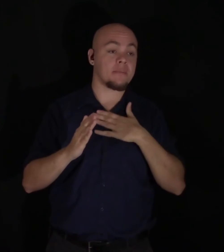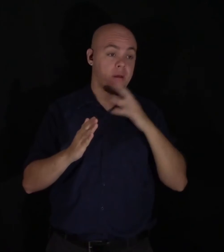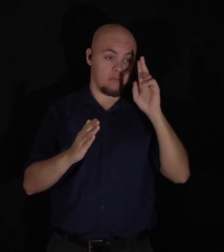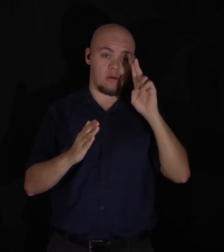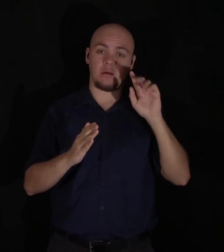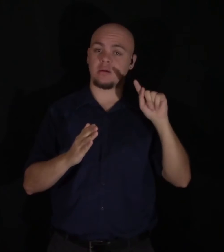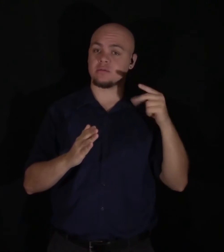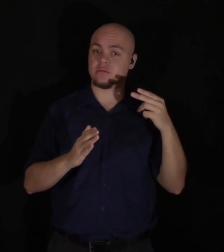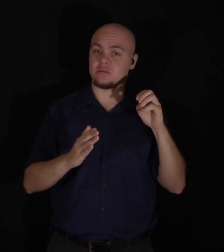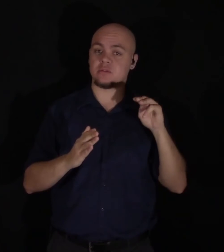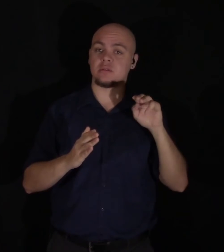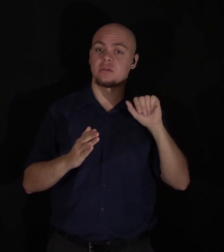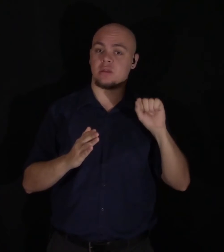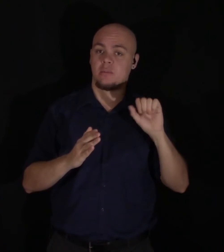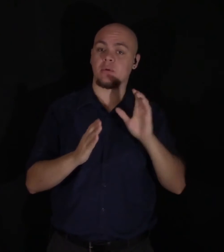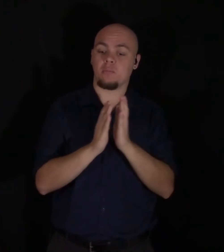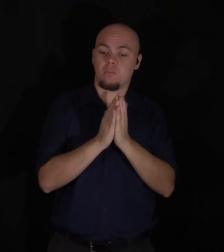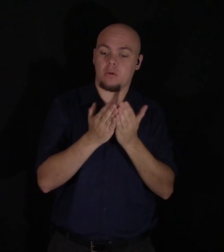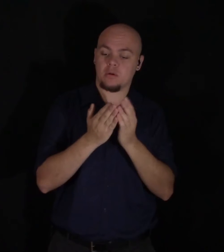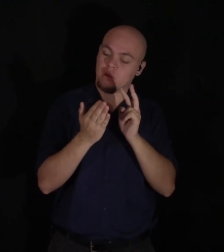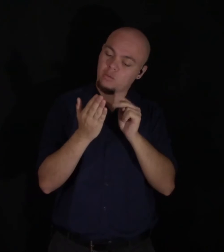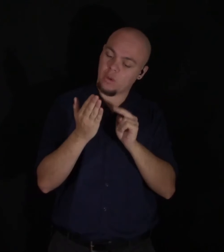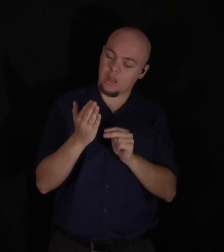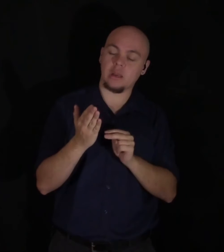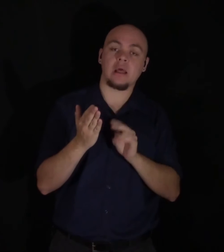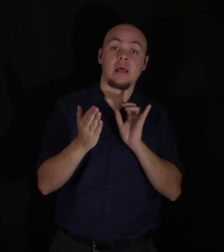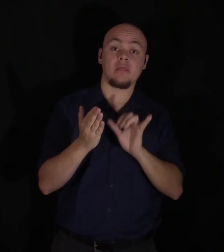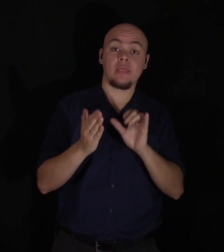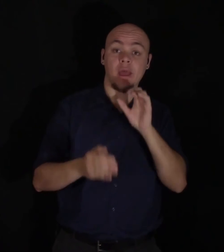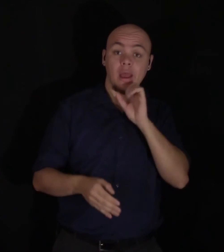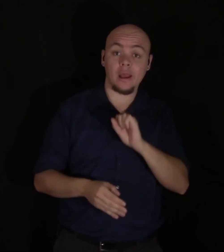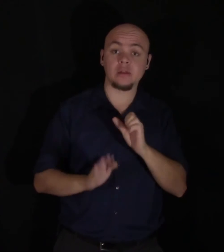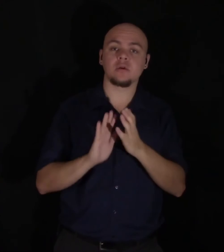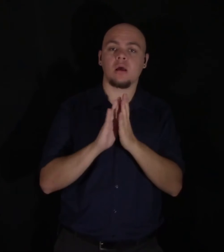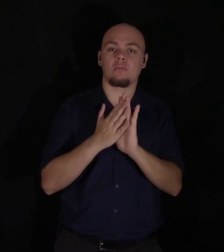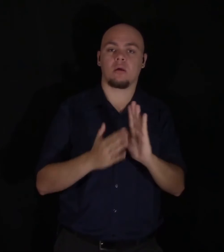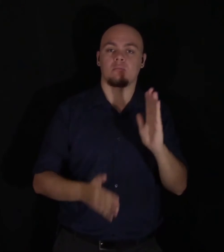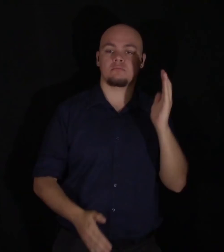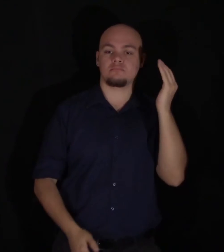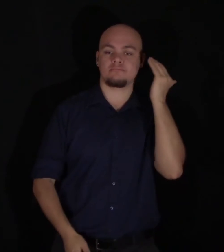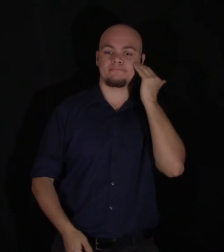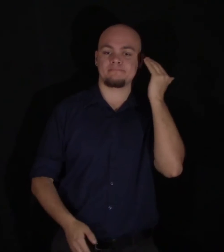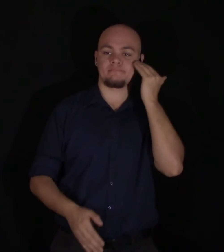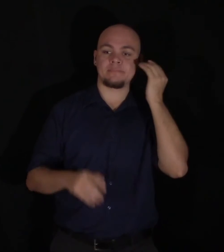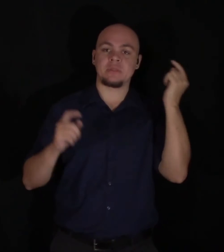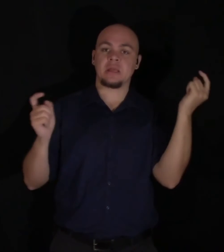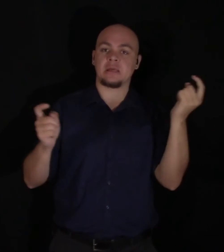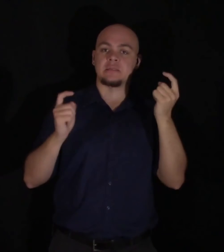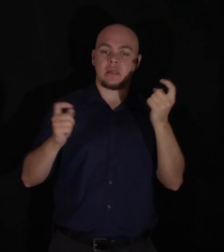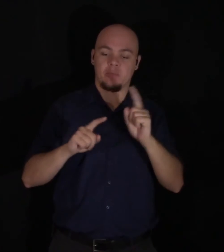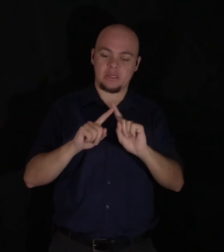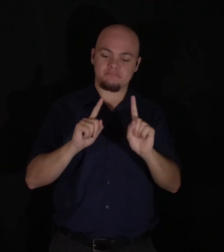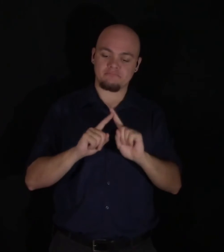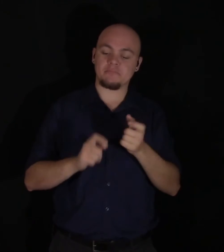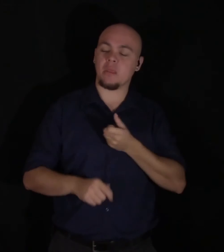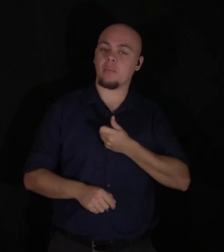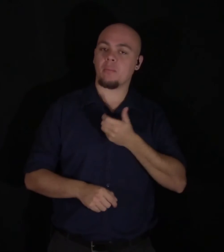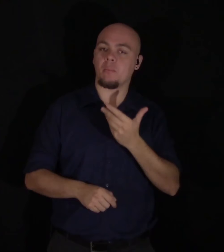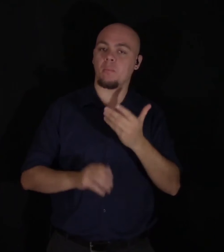of voyage. At that age I became acquainted with the celebrated poets of our own country, but it